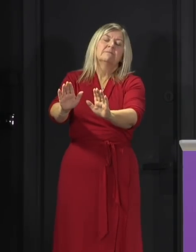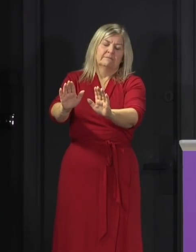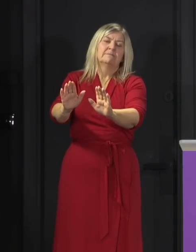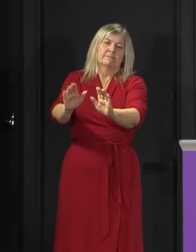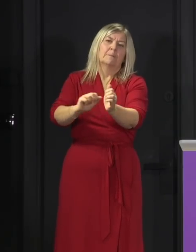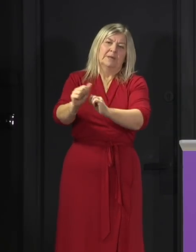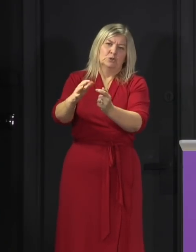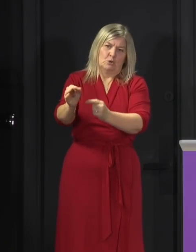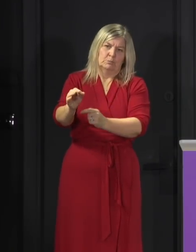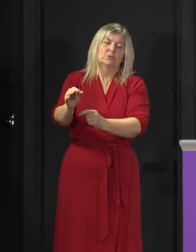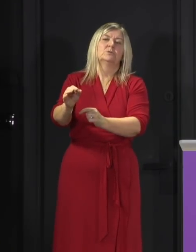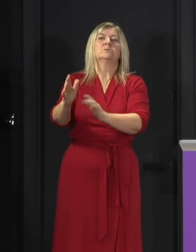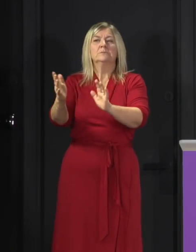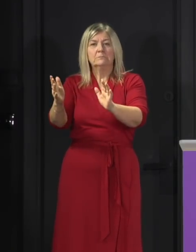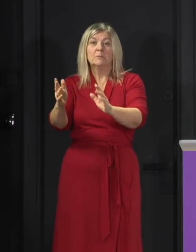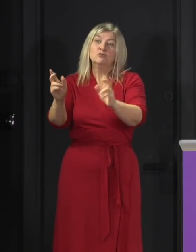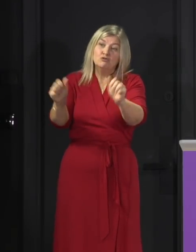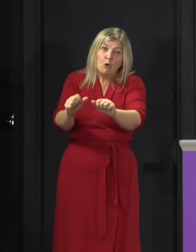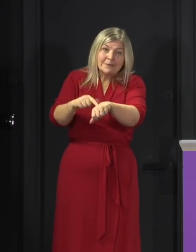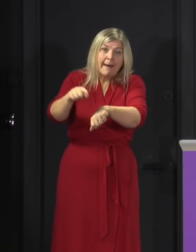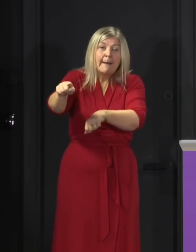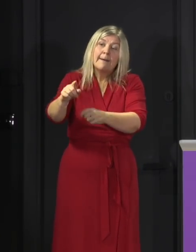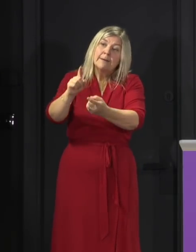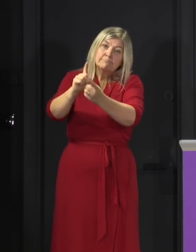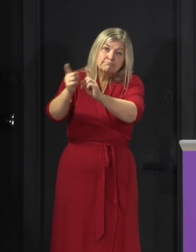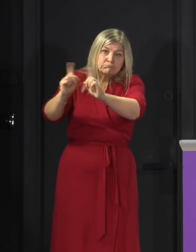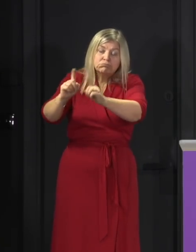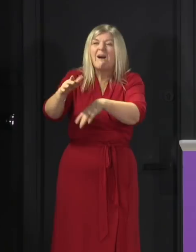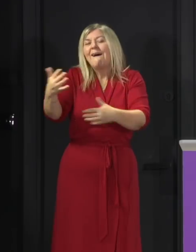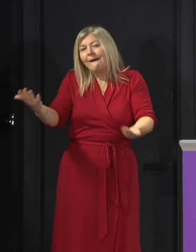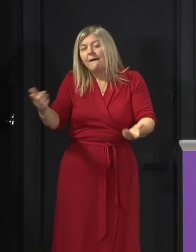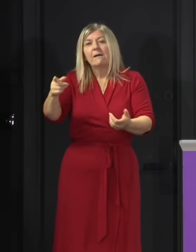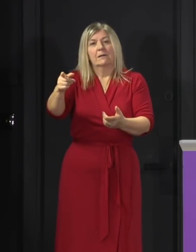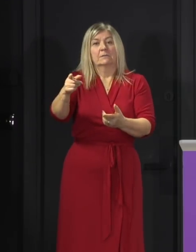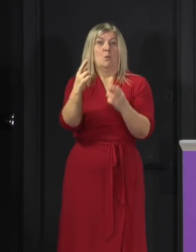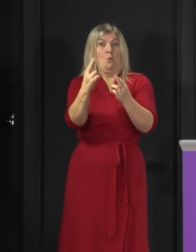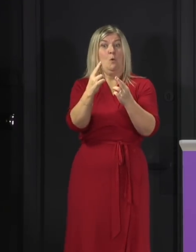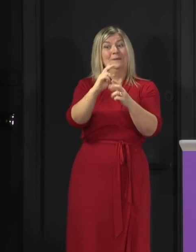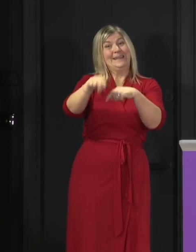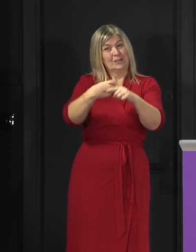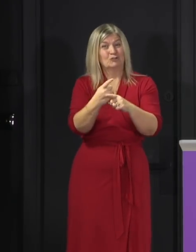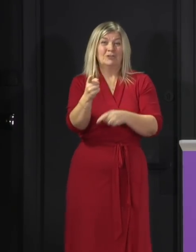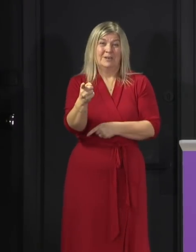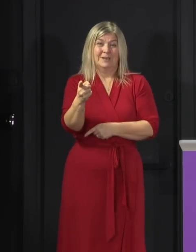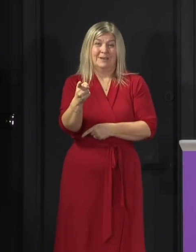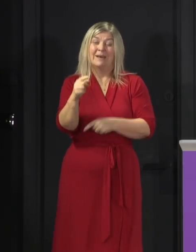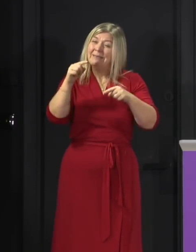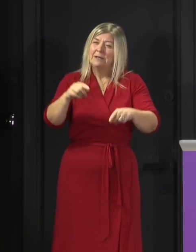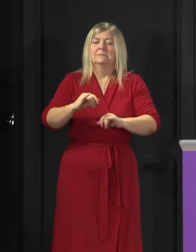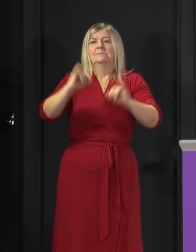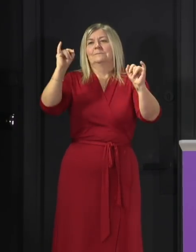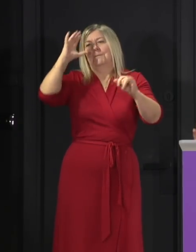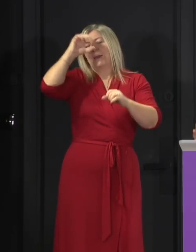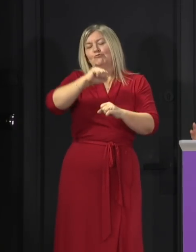completely, certainly indoors, then please do that, because hopefully this time next year, as I said a moment ago, this will all be a bad memory